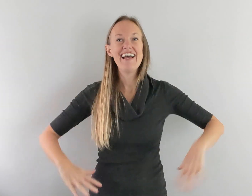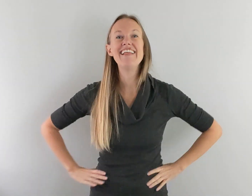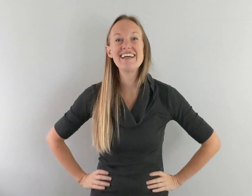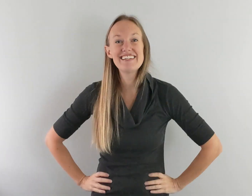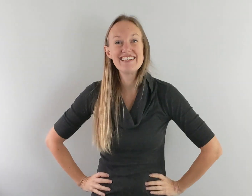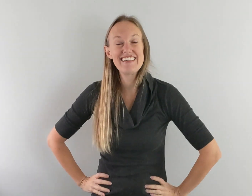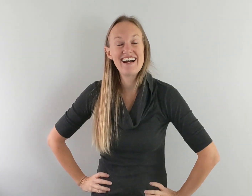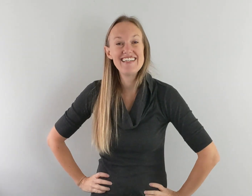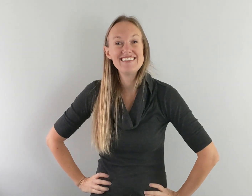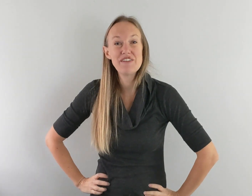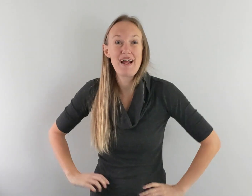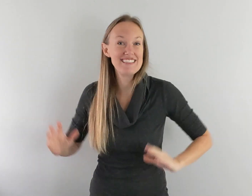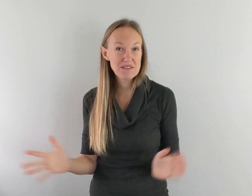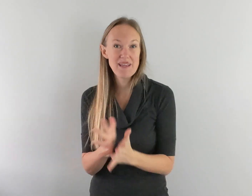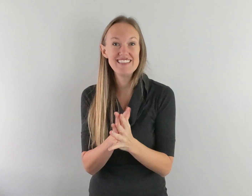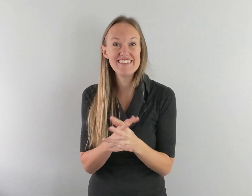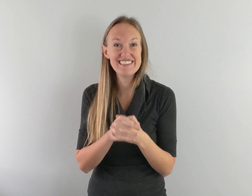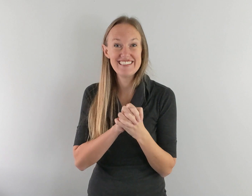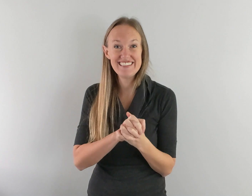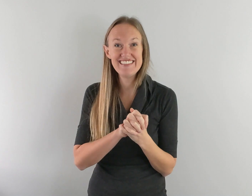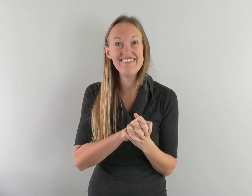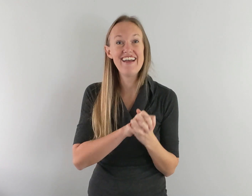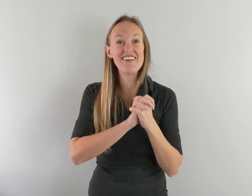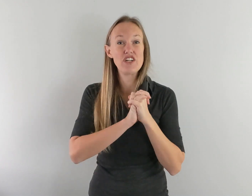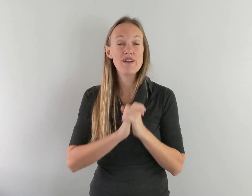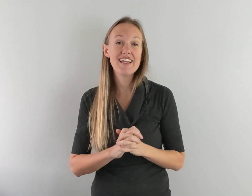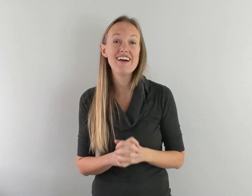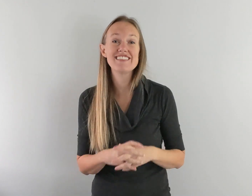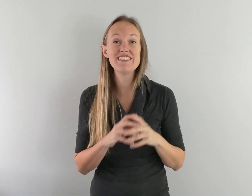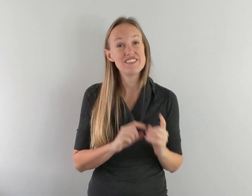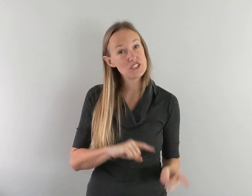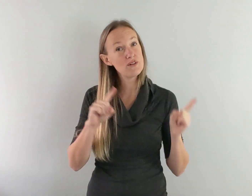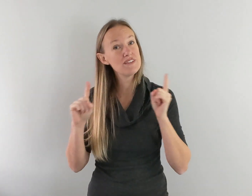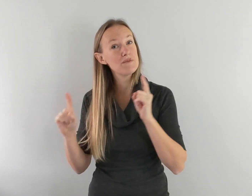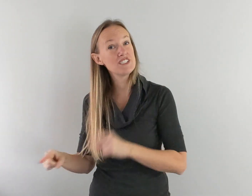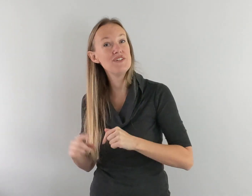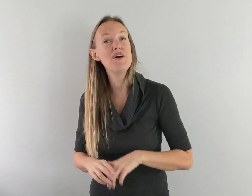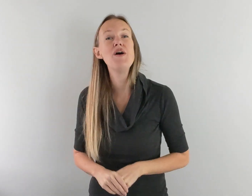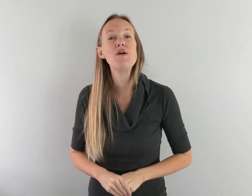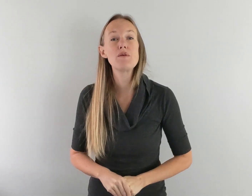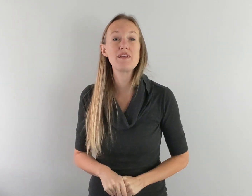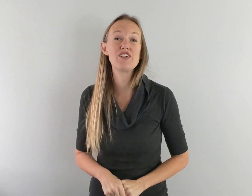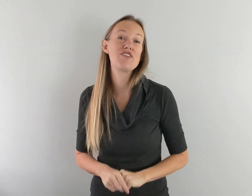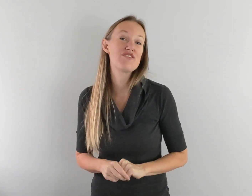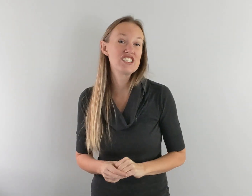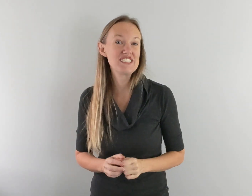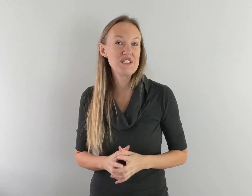And that's everything, guys. So practice as many times as you need to. And when you're ready, I'll see you in tutorial number 2, where we learn verse 2